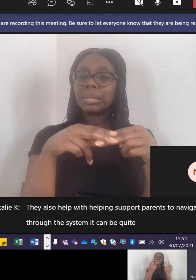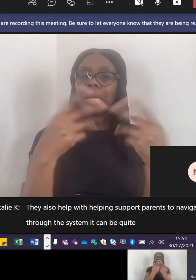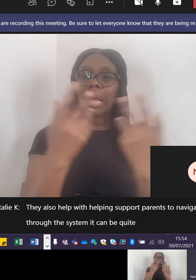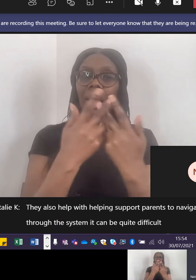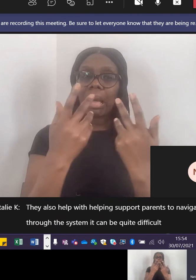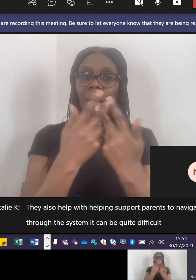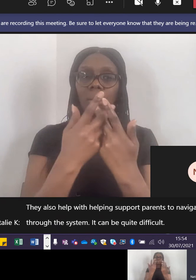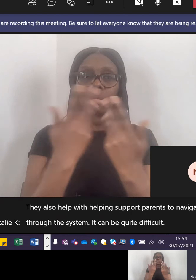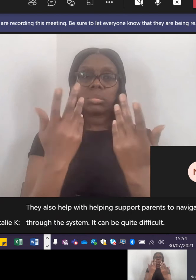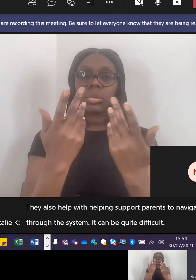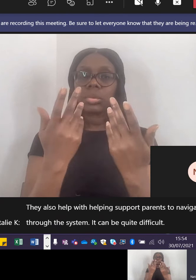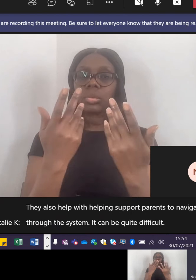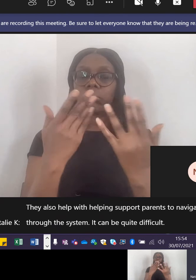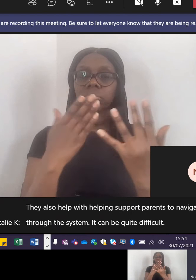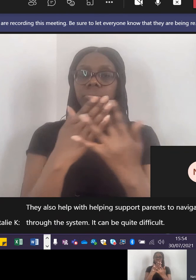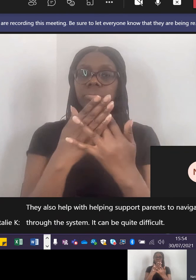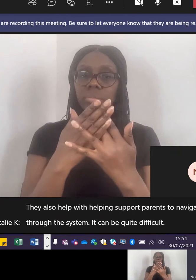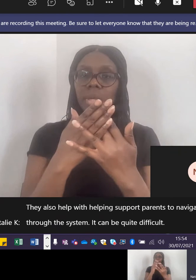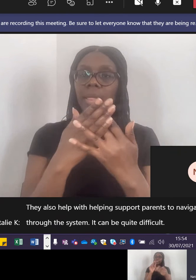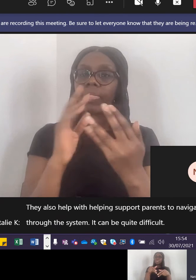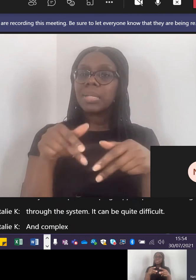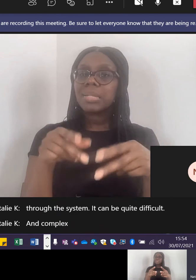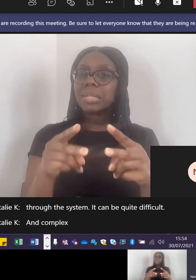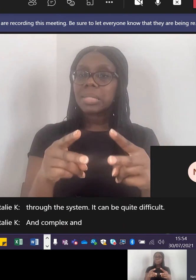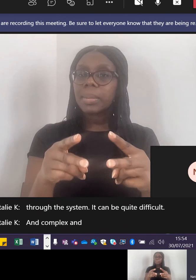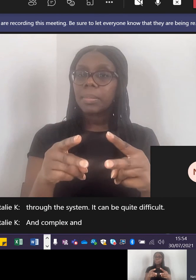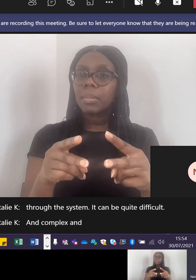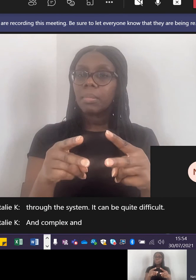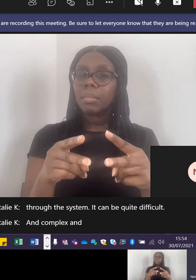difficult and complex, and